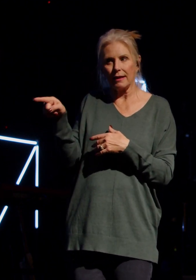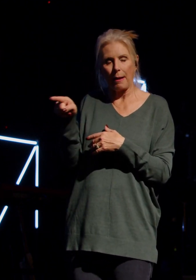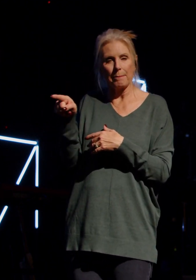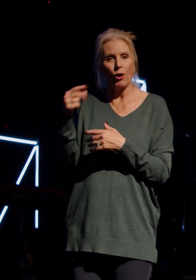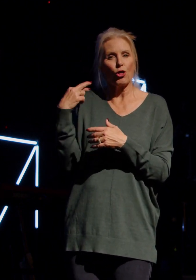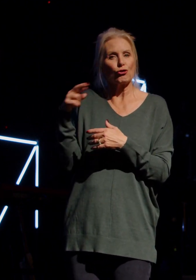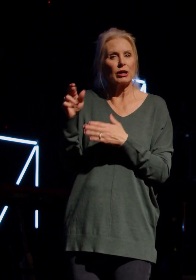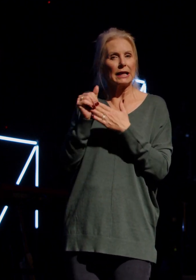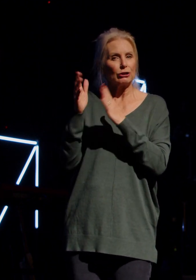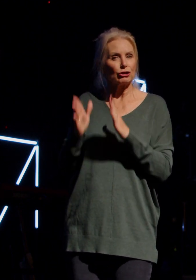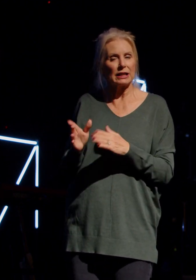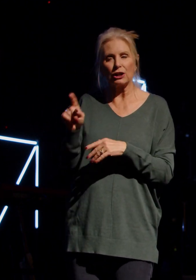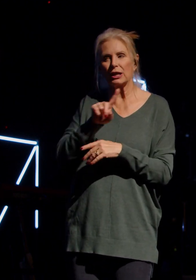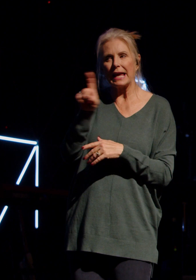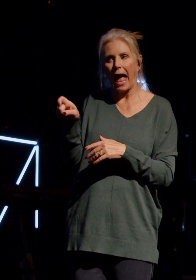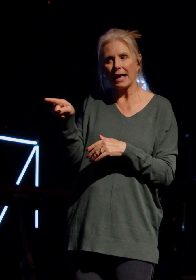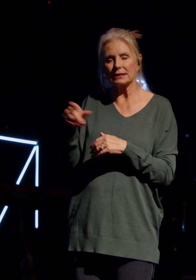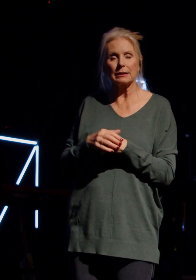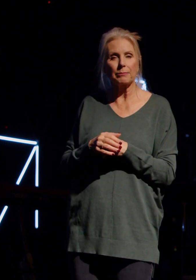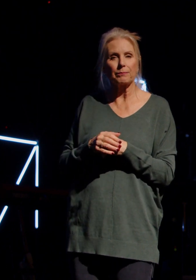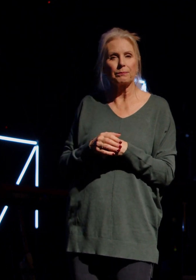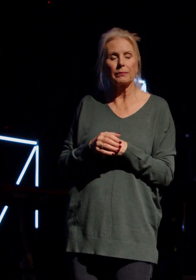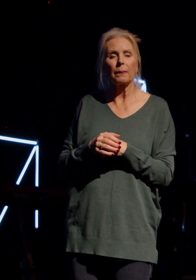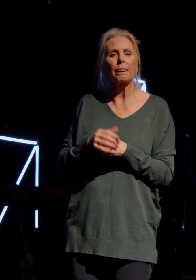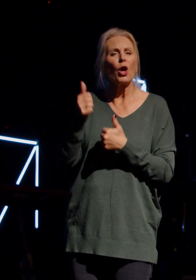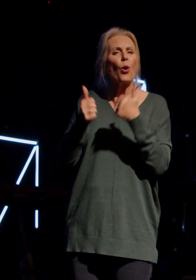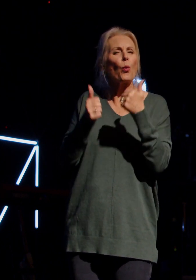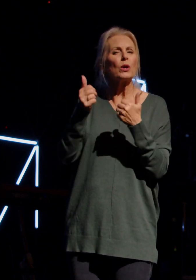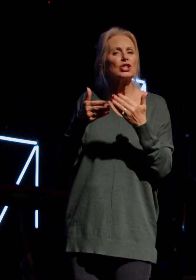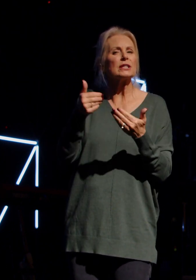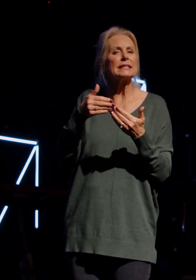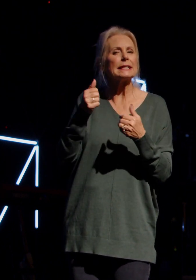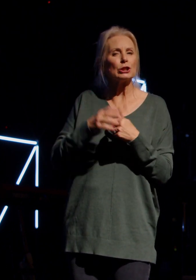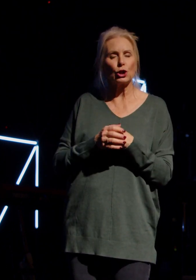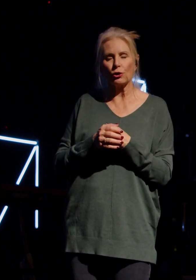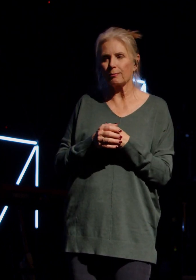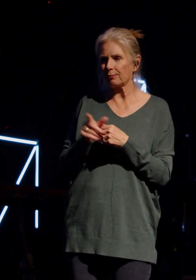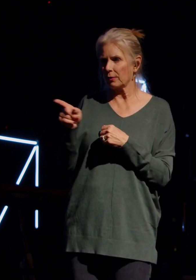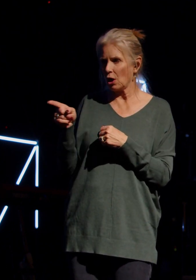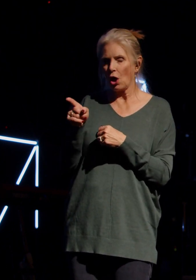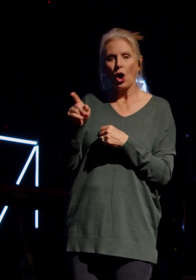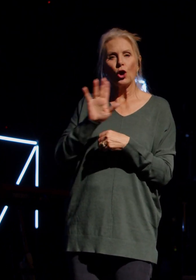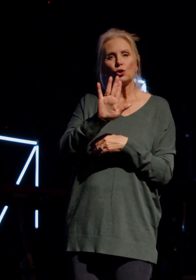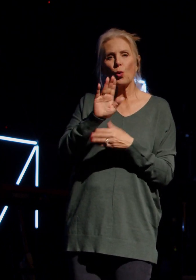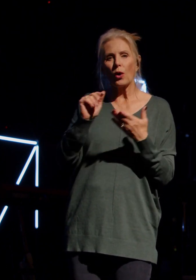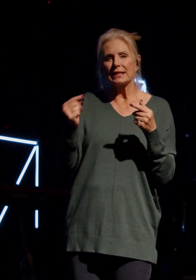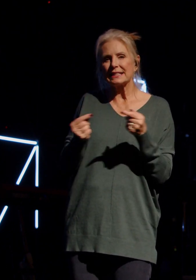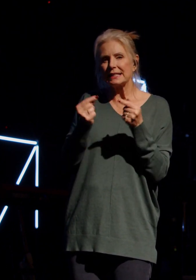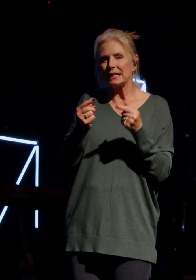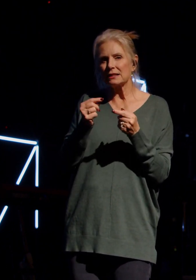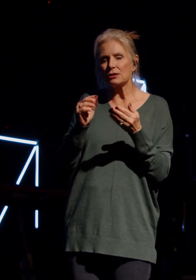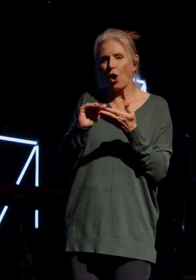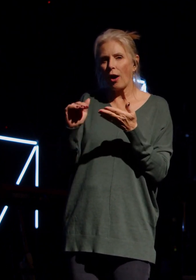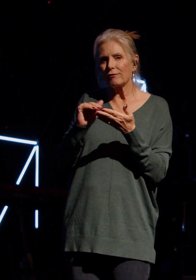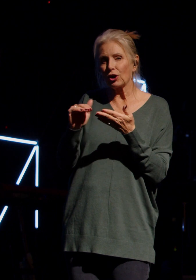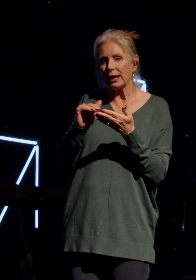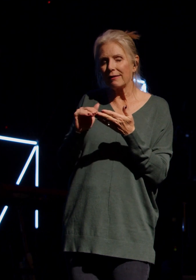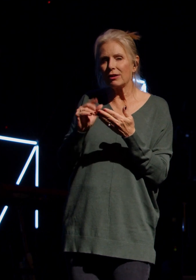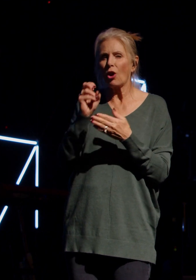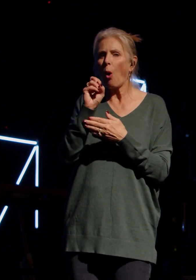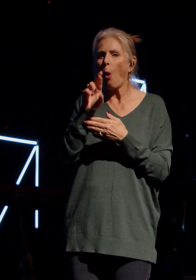Which is easier to say, your sins are forgiven, or to say, get up, take your mat, and go? I mean, you can practice saying